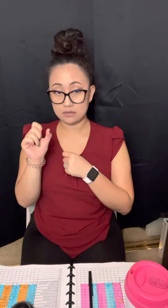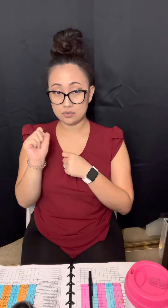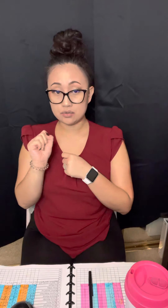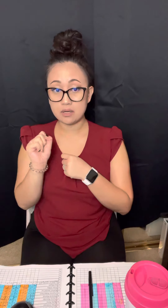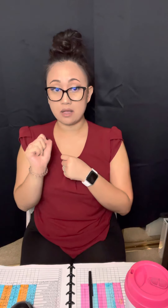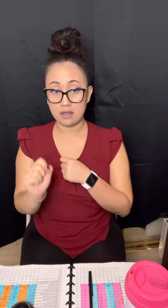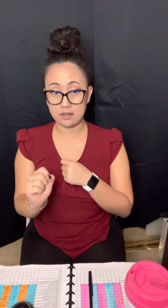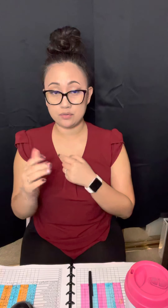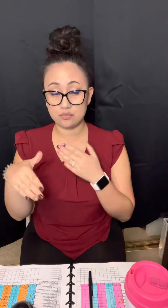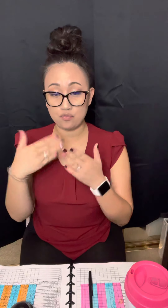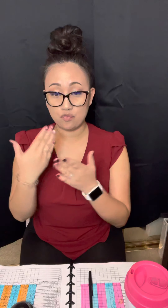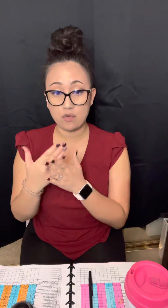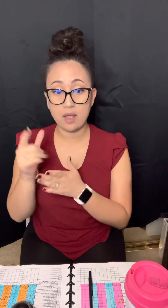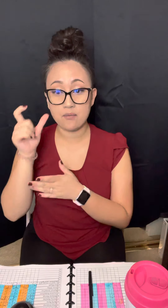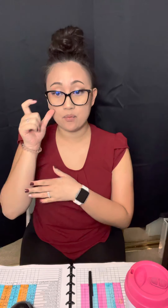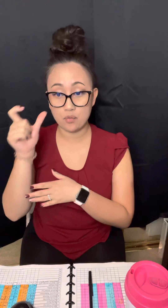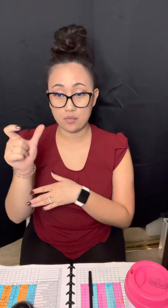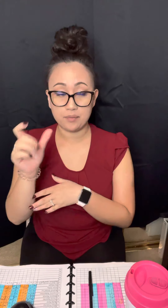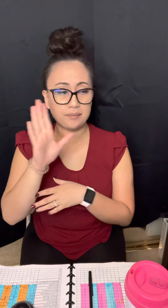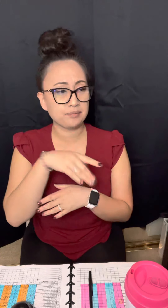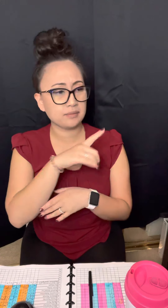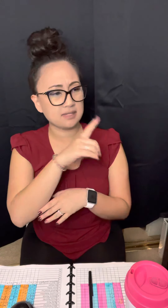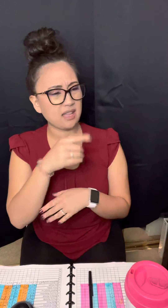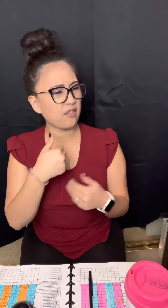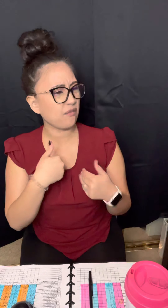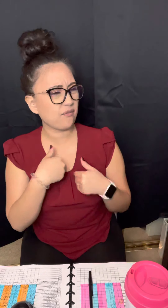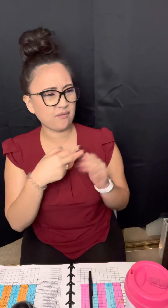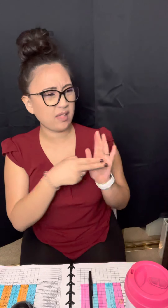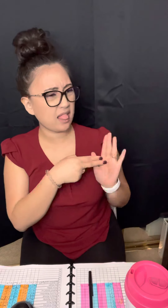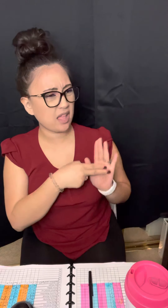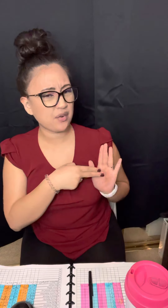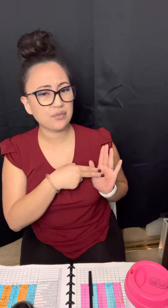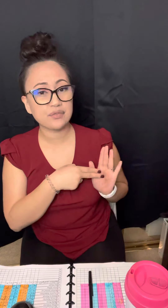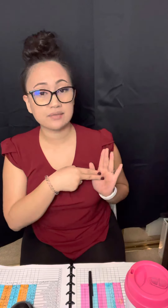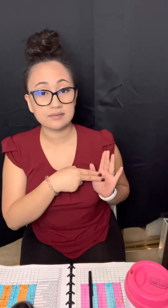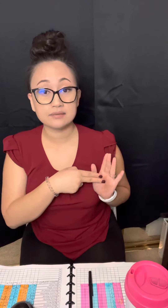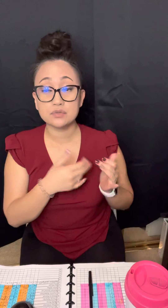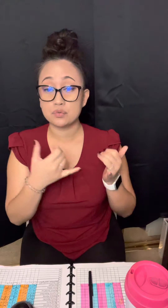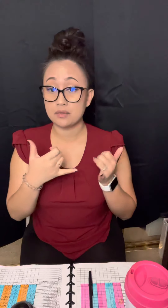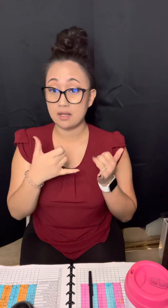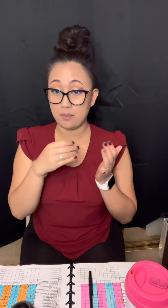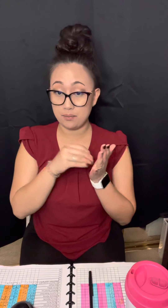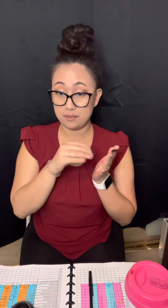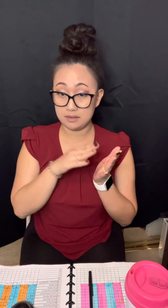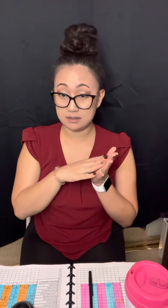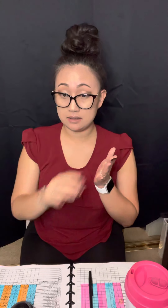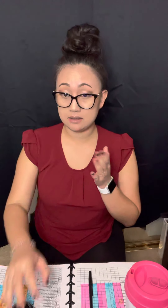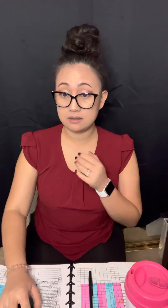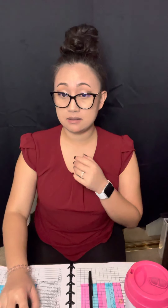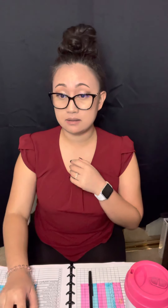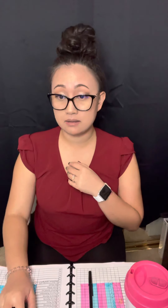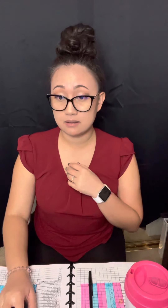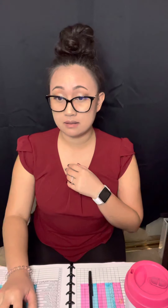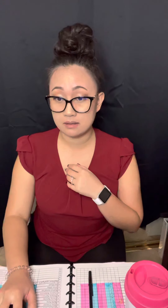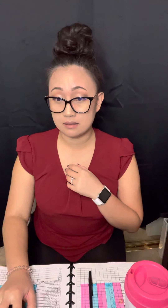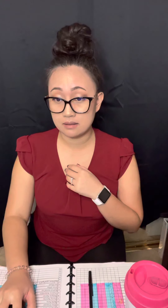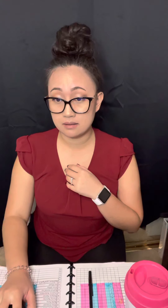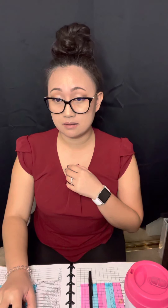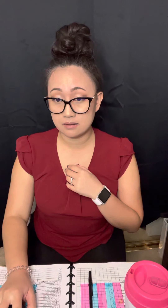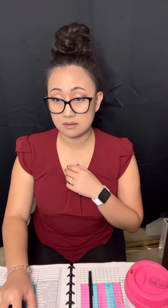All right. So we're going to write that right on number 1. We're going to list 3 dates. I don't have highlighters. Oh, can you